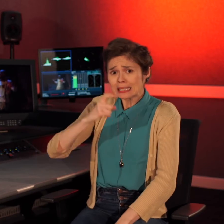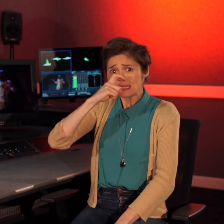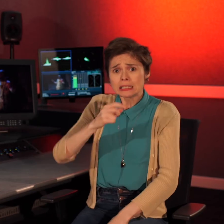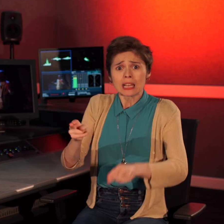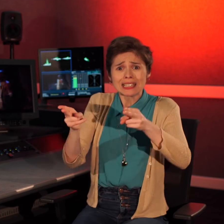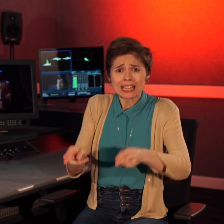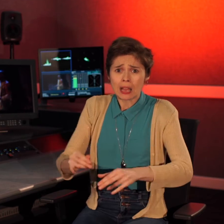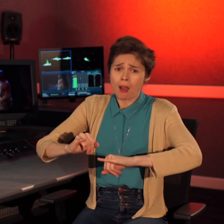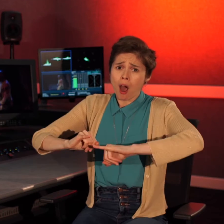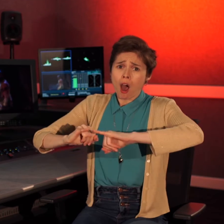sister dead.